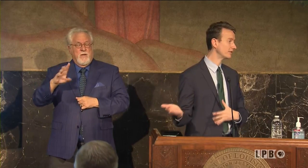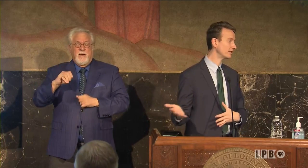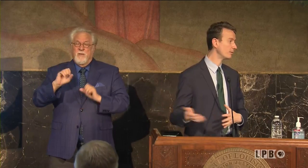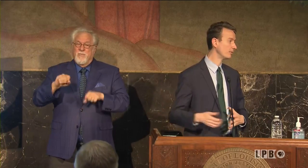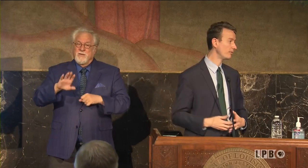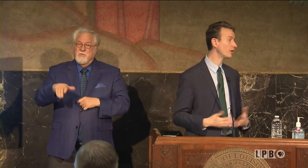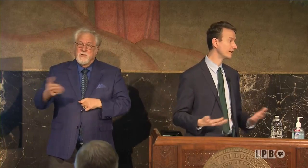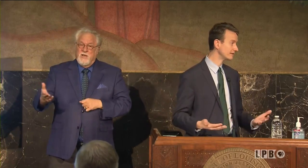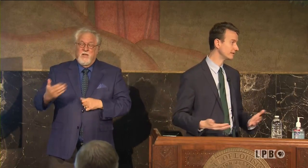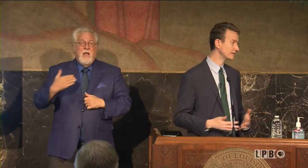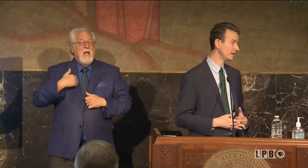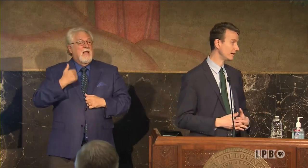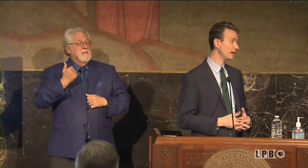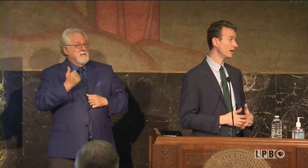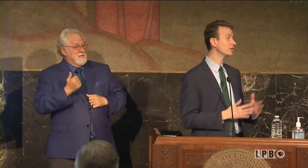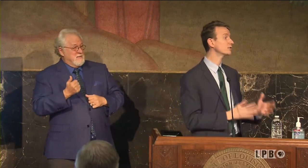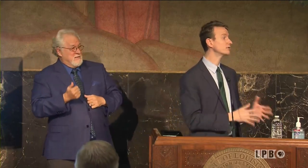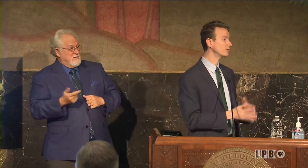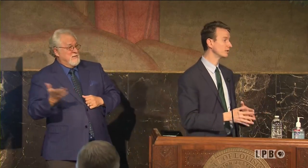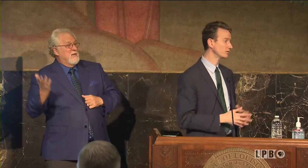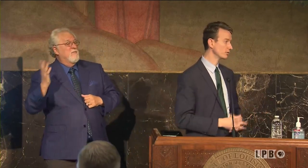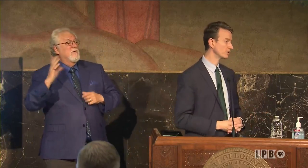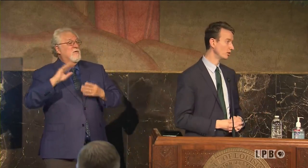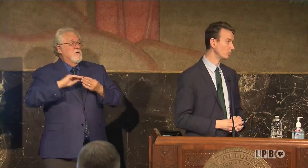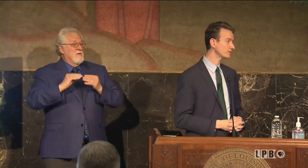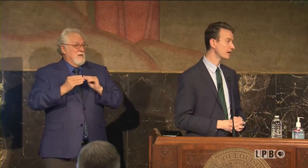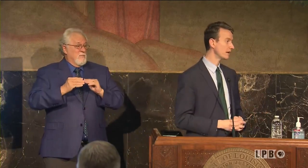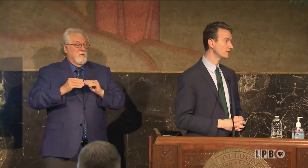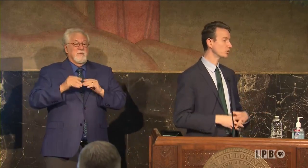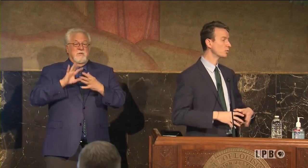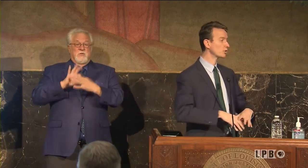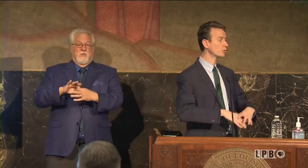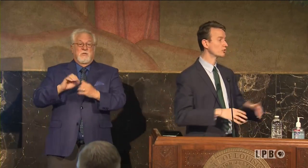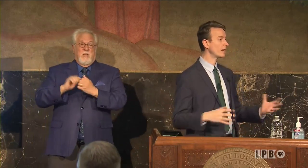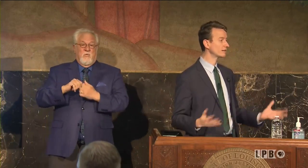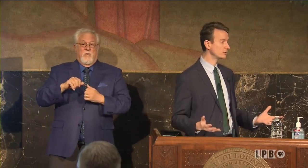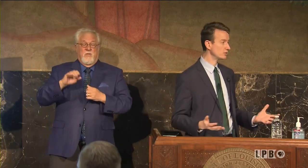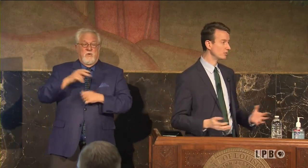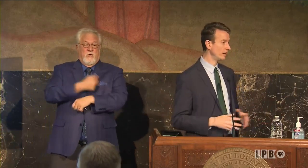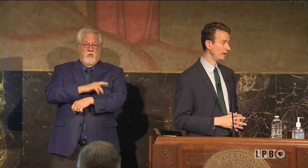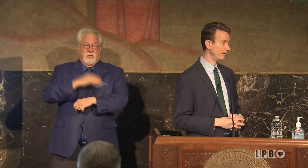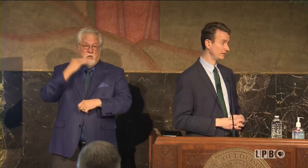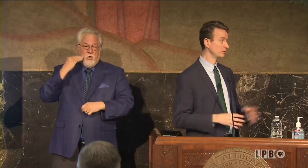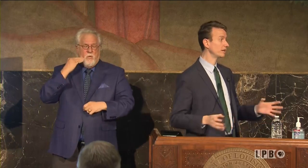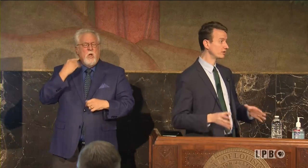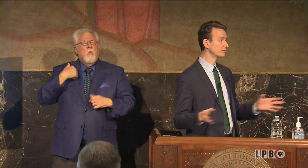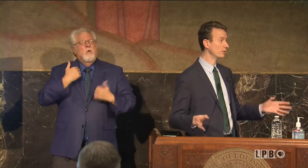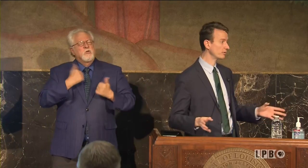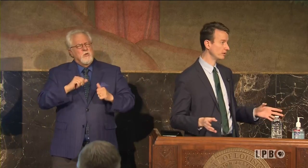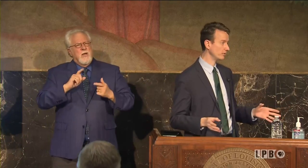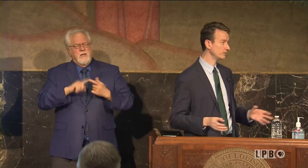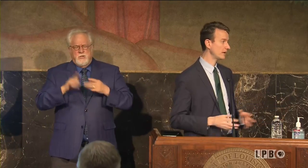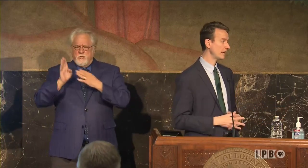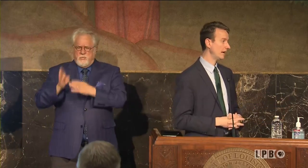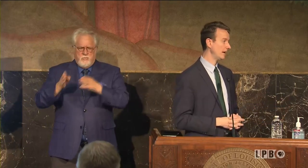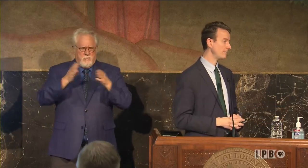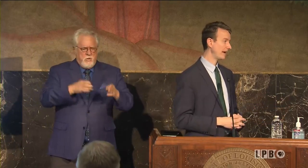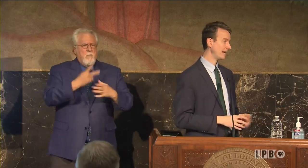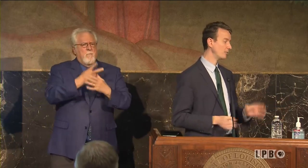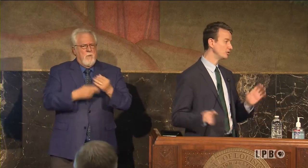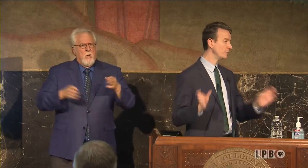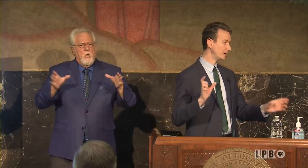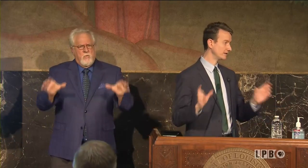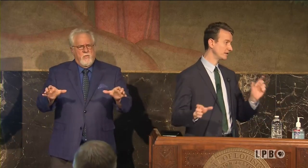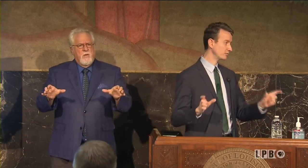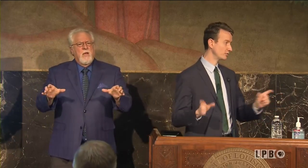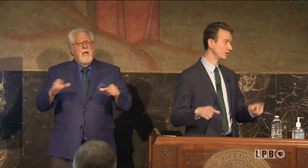a significant number of our deaths in state associated with those nursing homes. So we're trying to certainly address both of those.